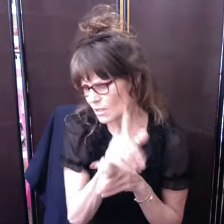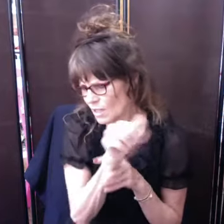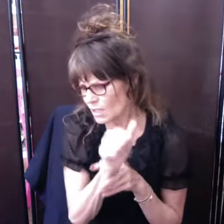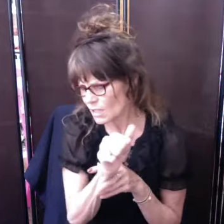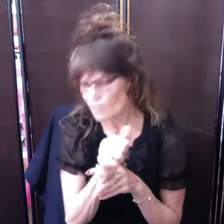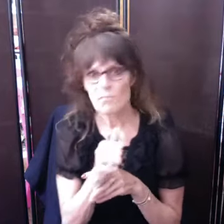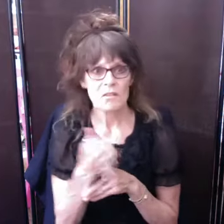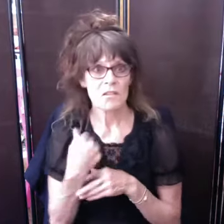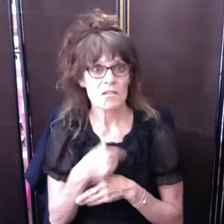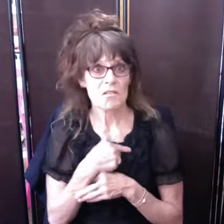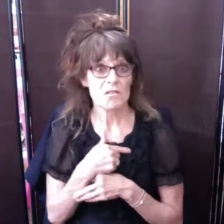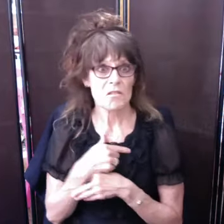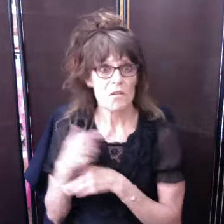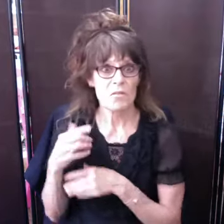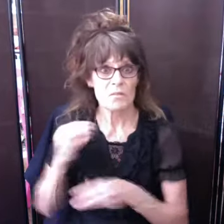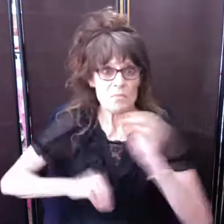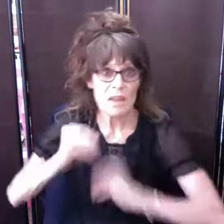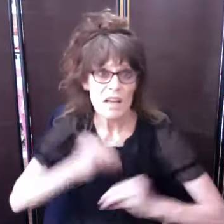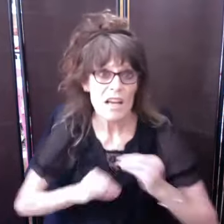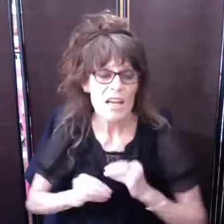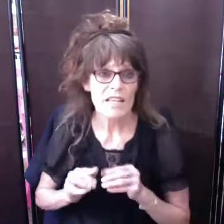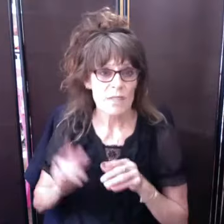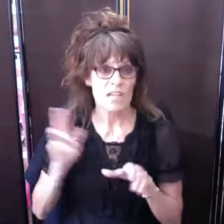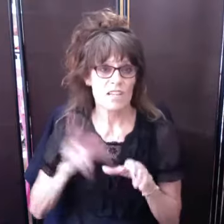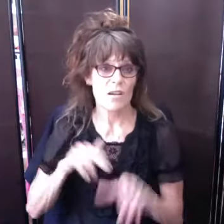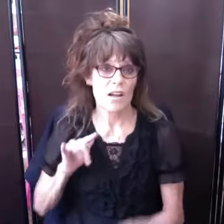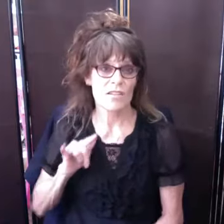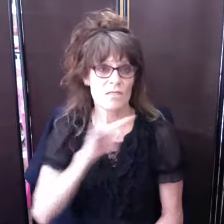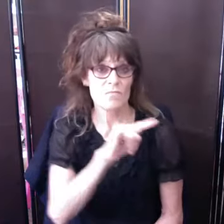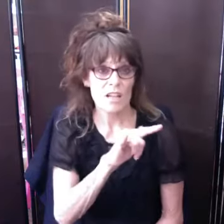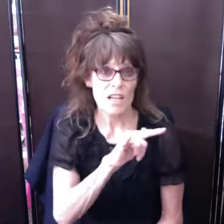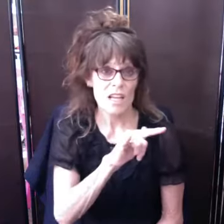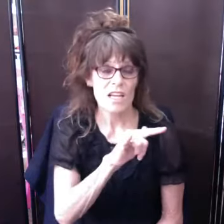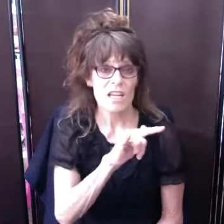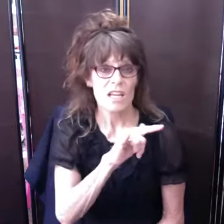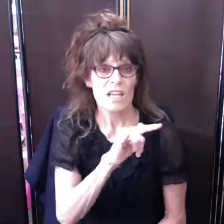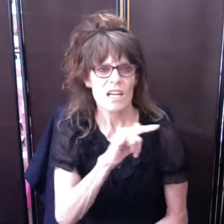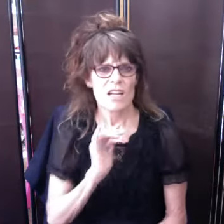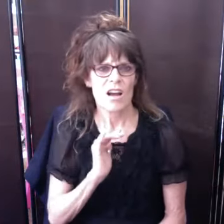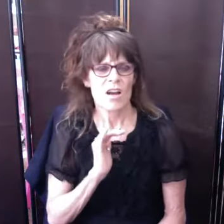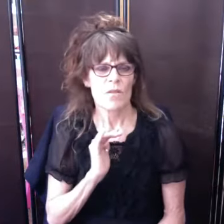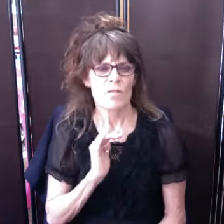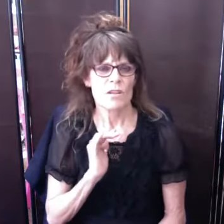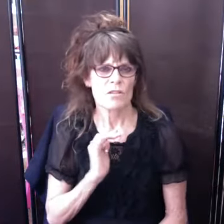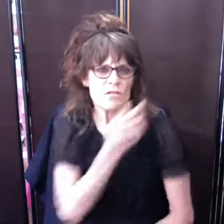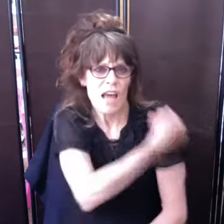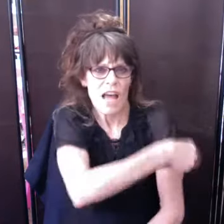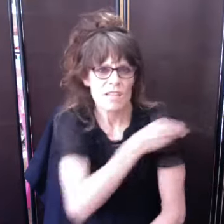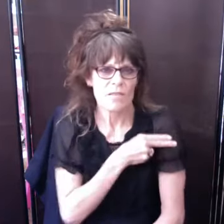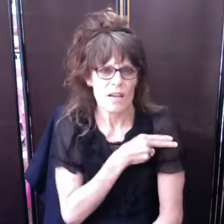some people and some clothes. We got on the next plane to Lafayette, and we go to the Our Lady of Lourdes Hospital, and they'd leave me in a waiting room in front of that hospital and